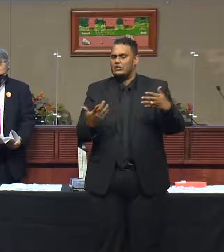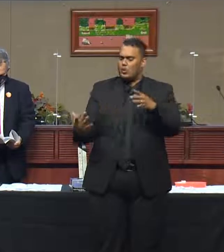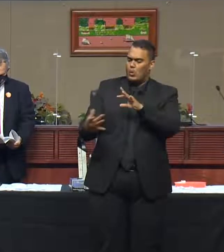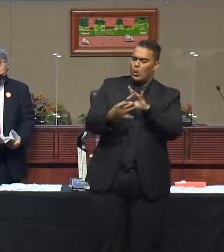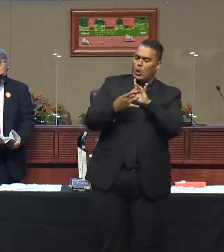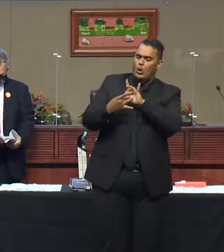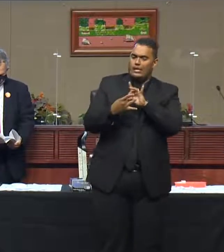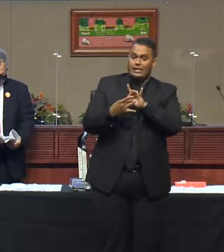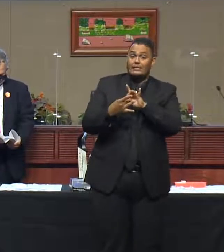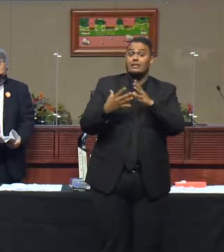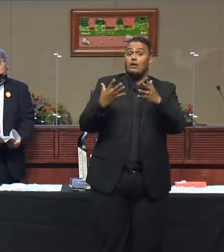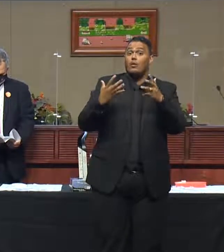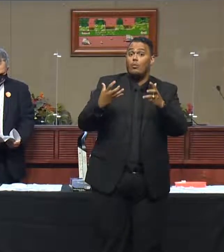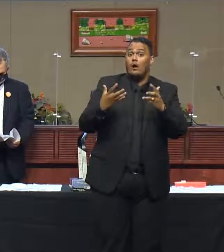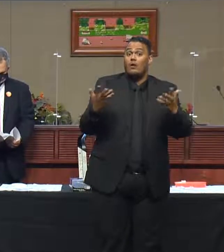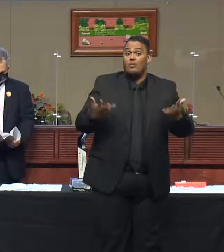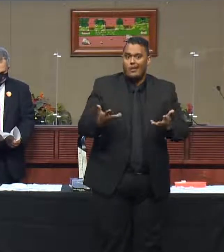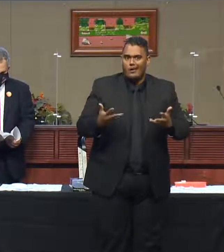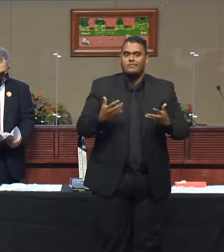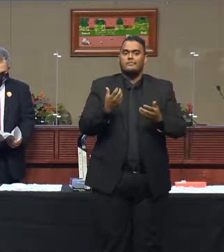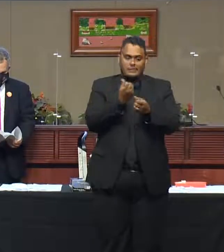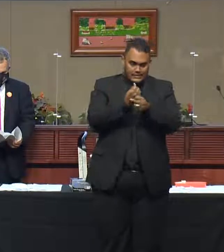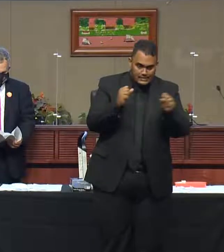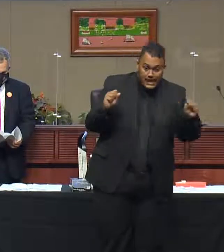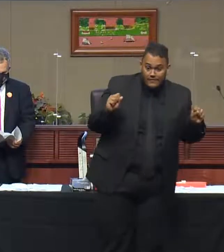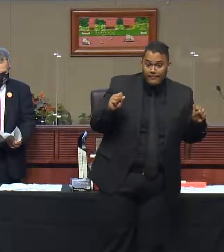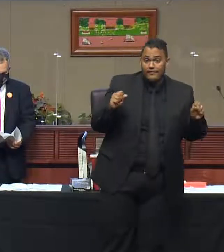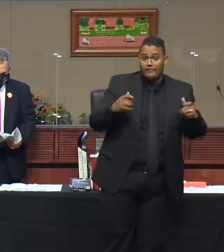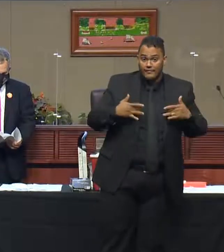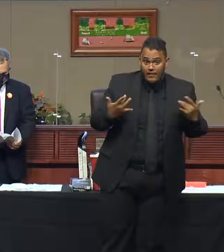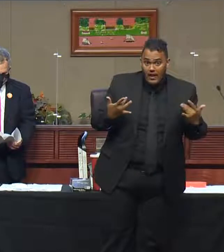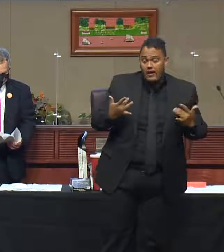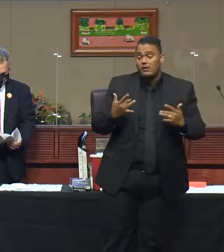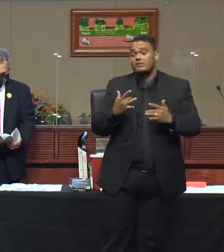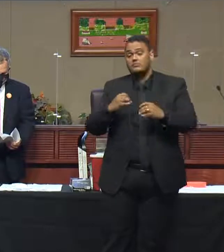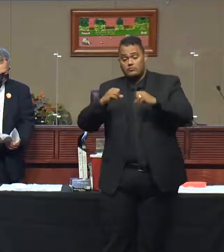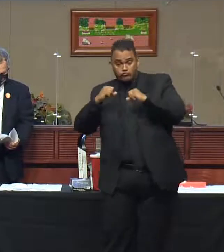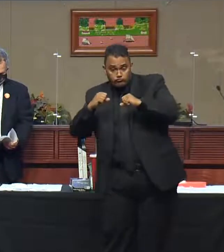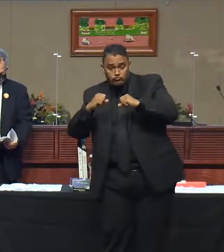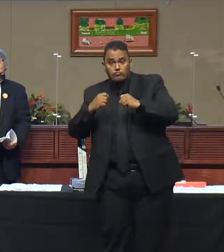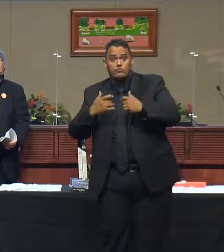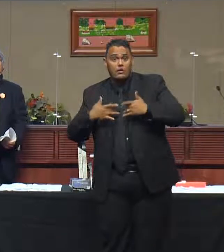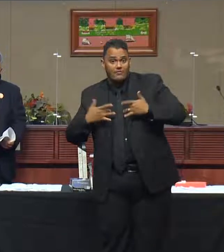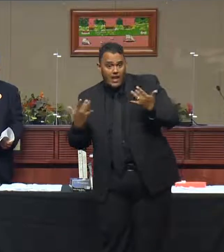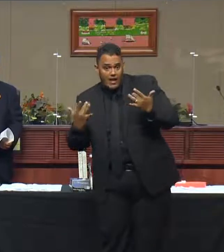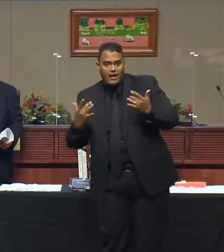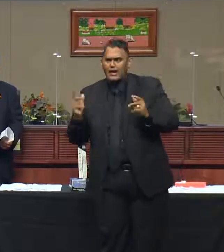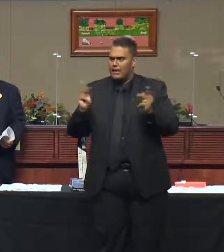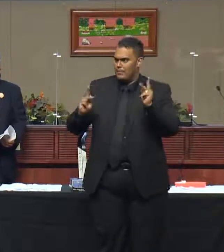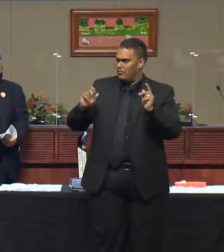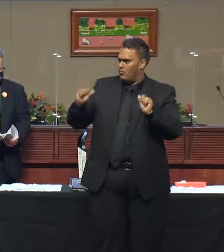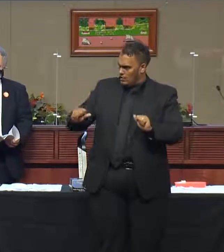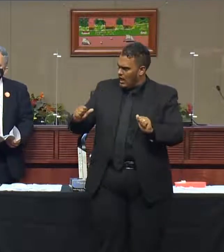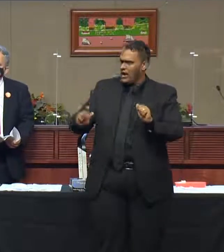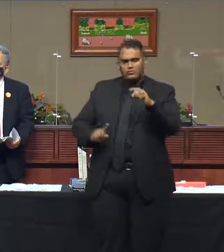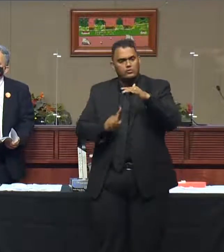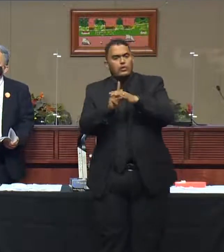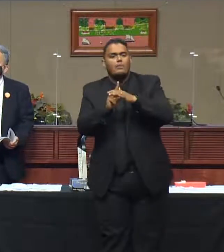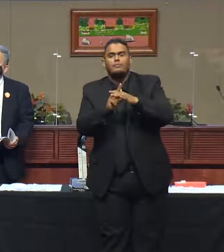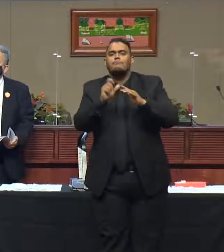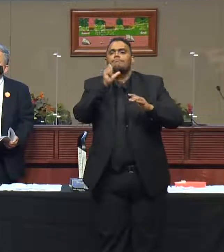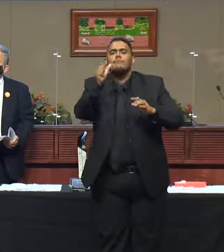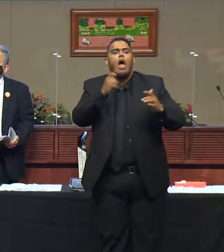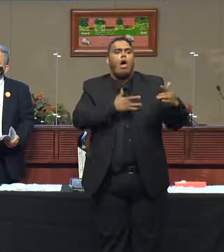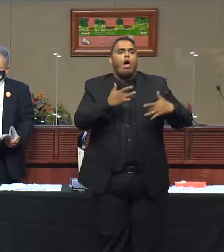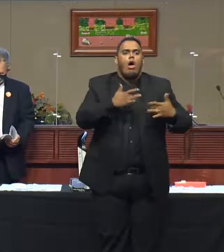have these events, they're safe, they're secure, and people can come to those events without worrying about their health. So that means we're going to continue to